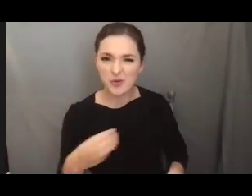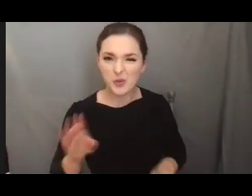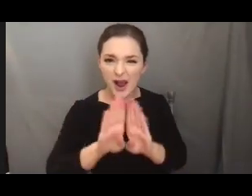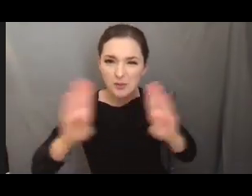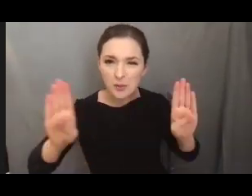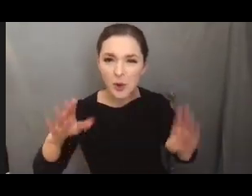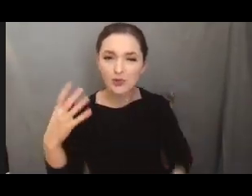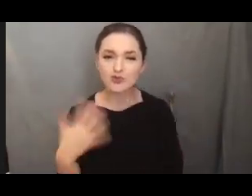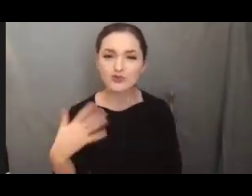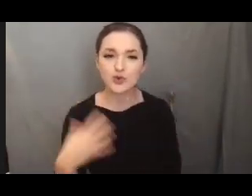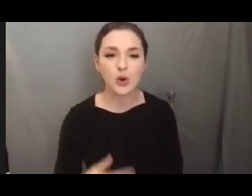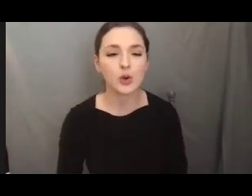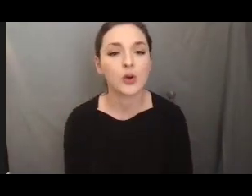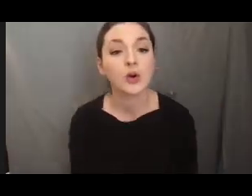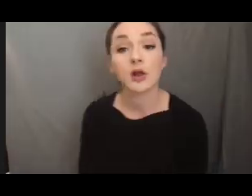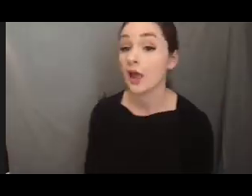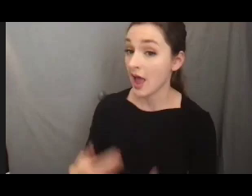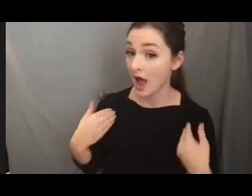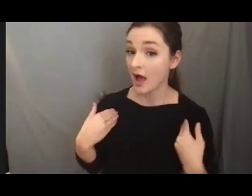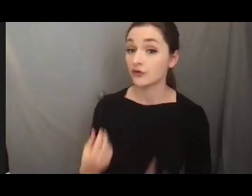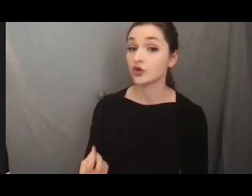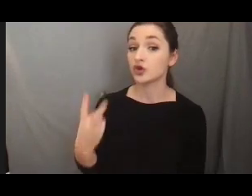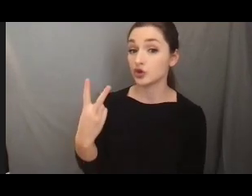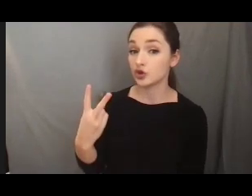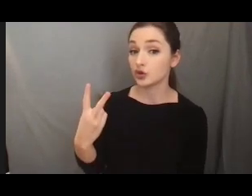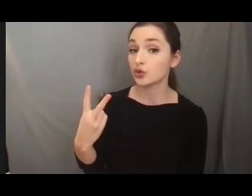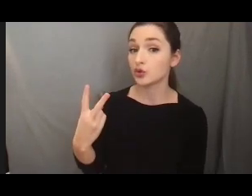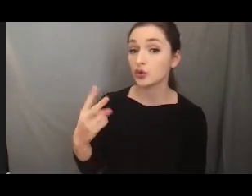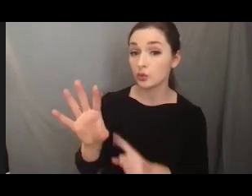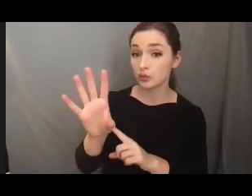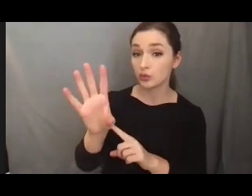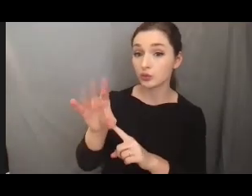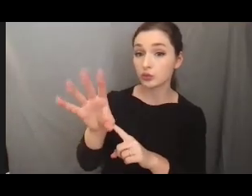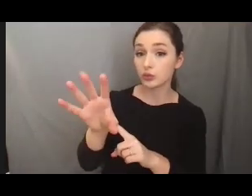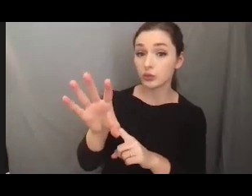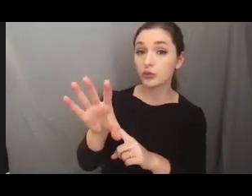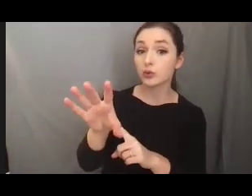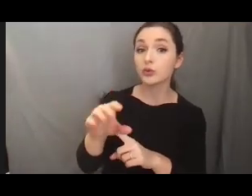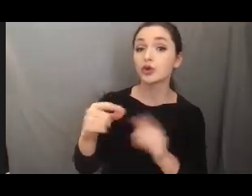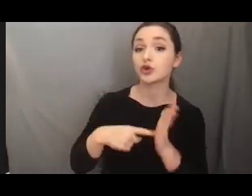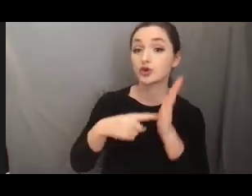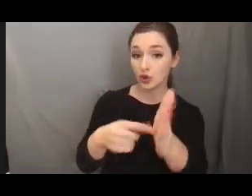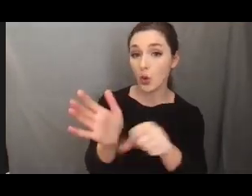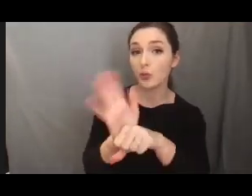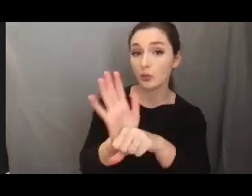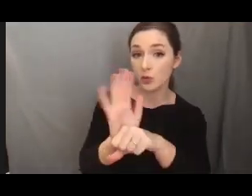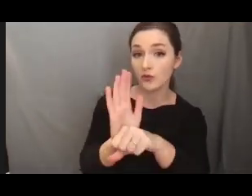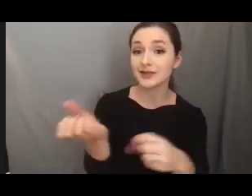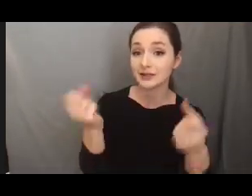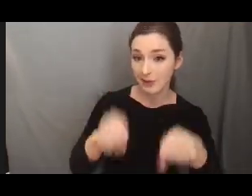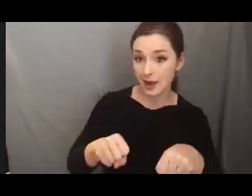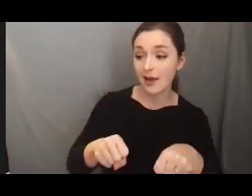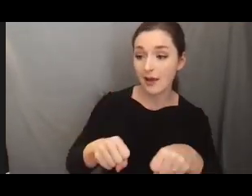Yeah. 2 projectors that they can do movies on this as well. So not only is it writable, but they can do movies and stuff on it as well. Yeah.